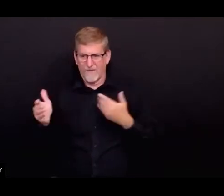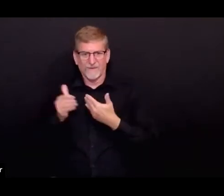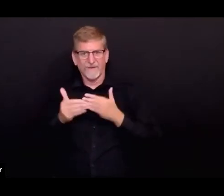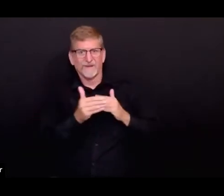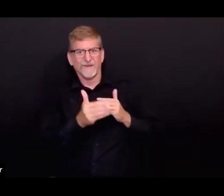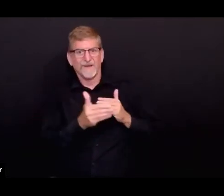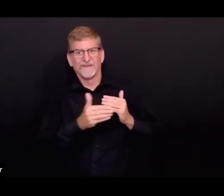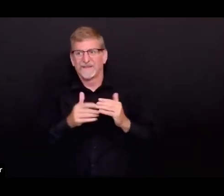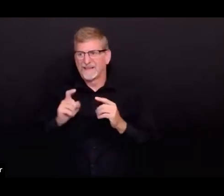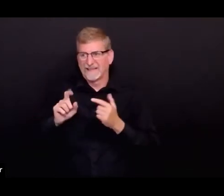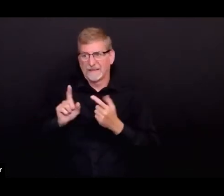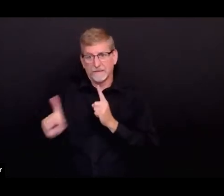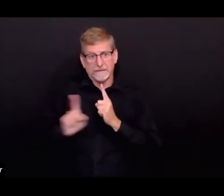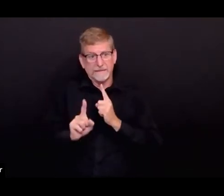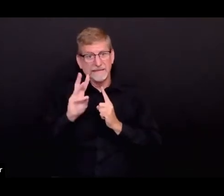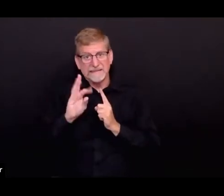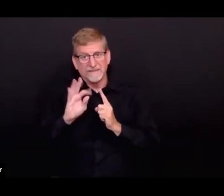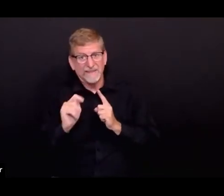hitting?